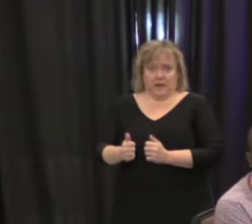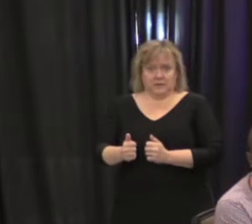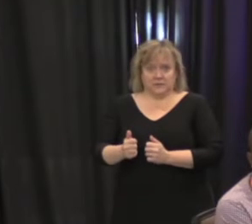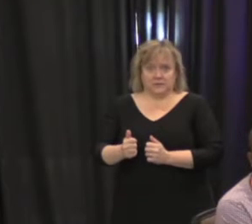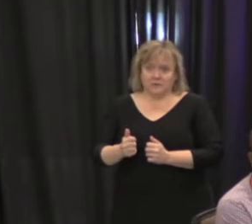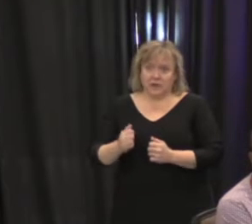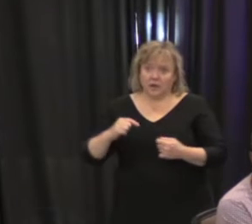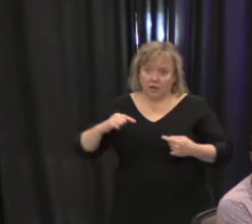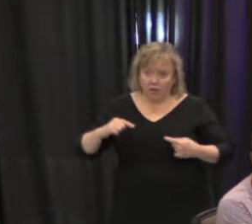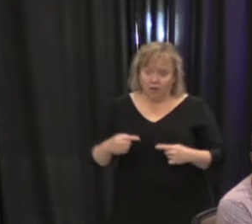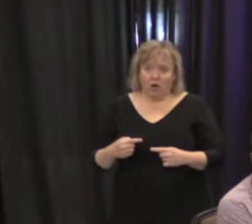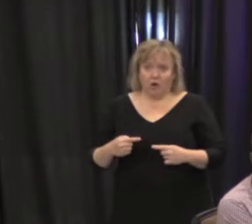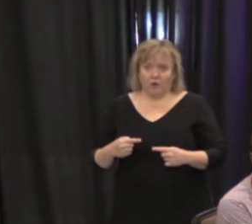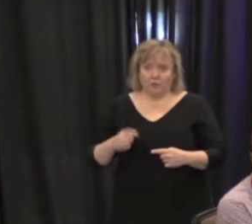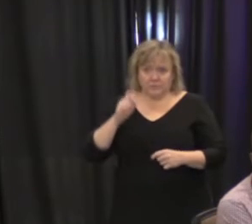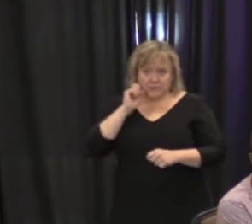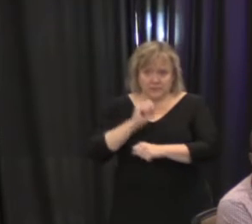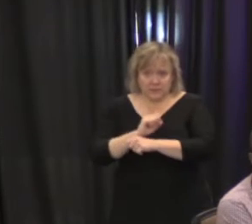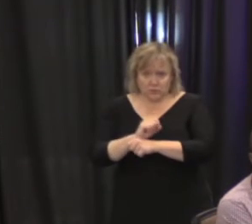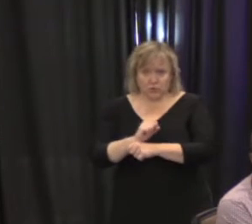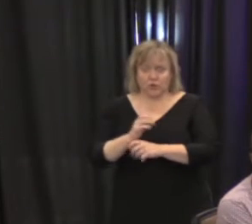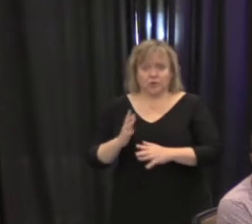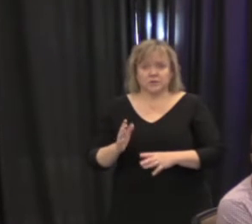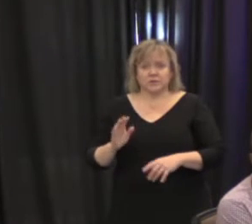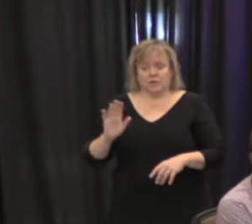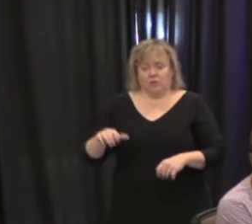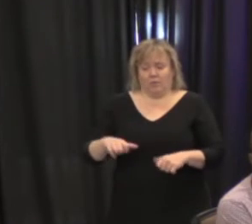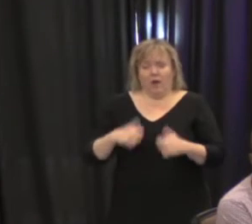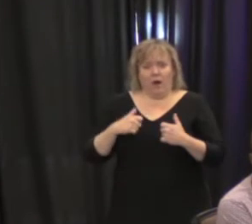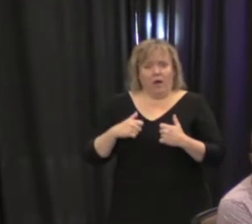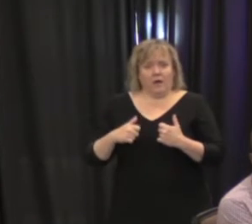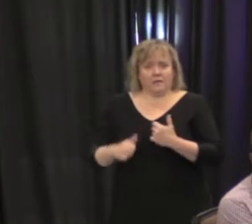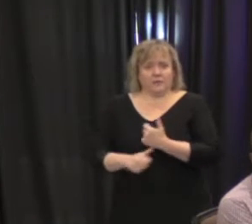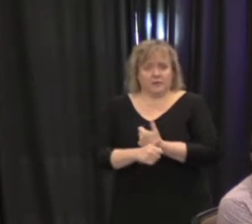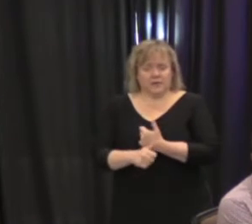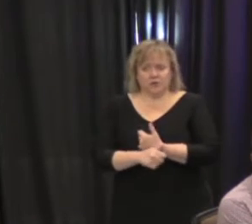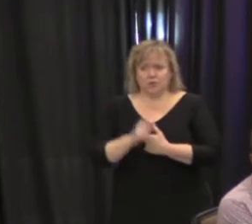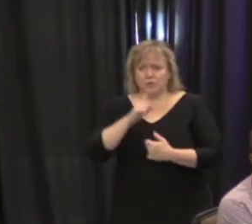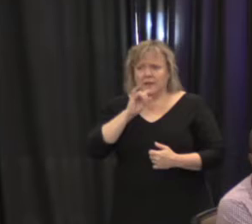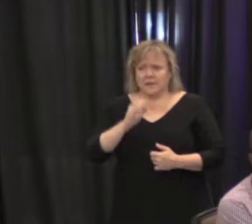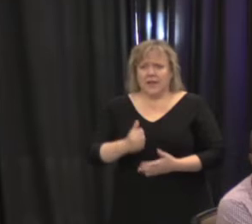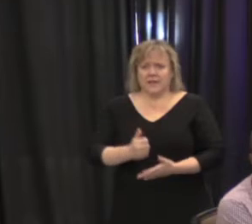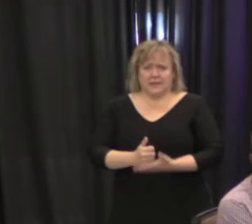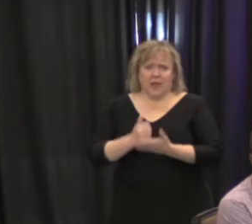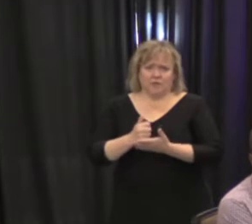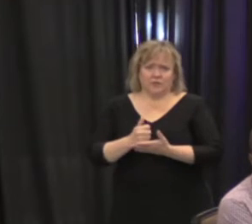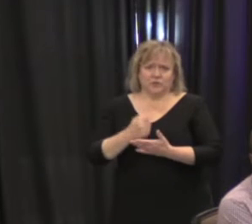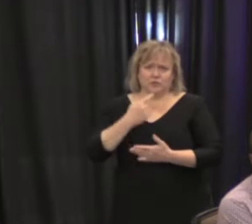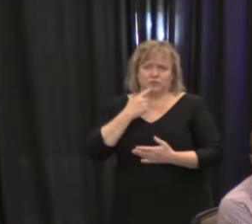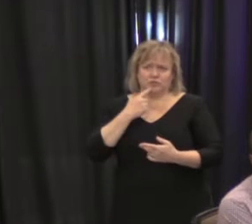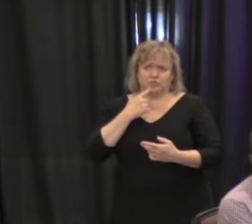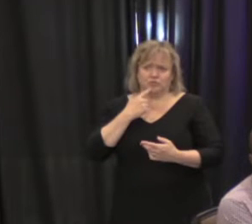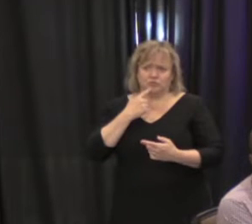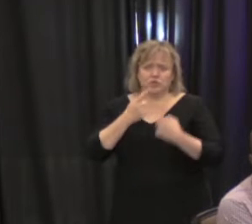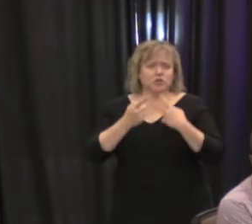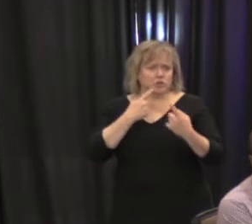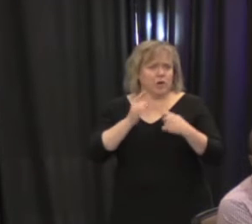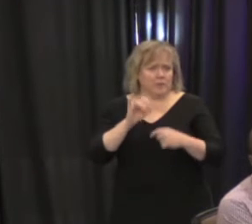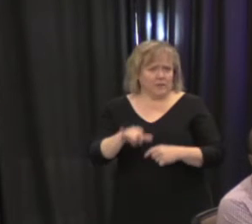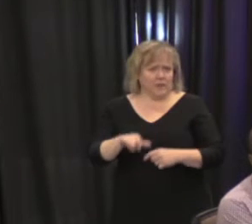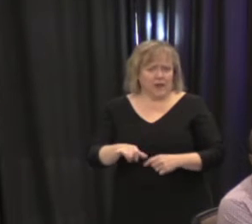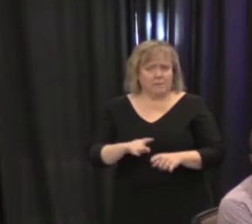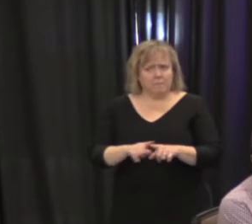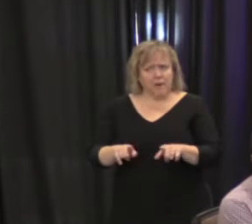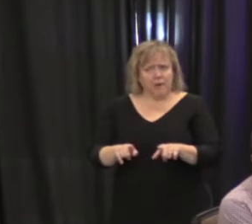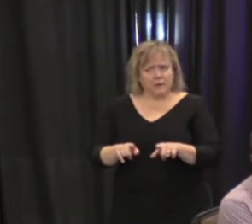hurting sex workers and endangering their lives, it's really helpful just to say something about it. And at the same